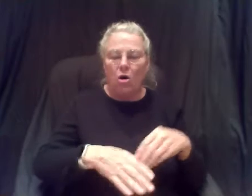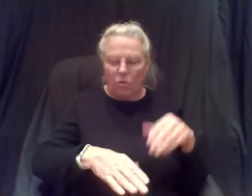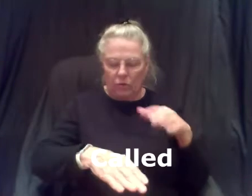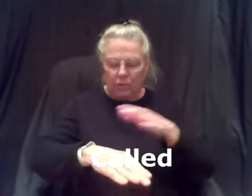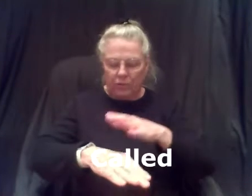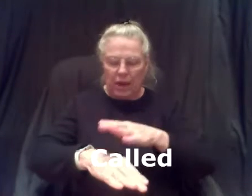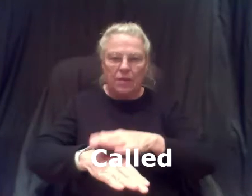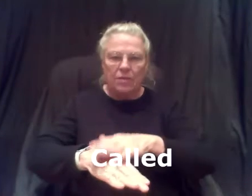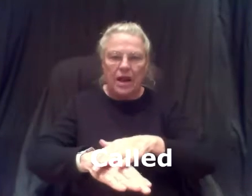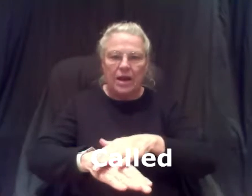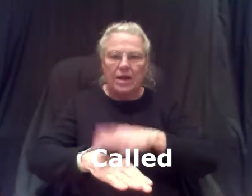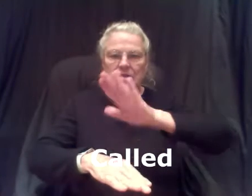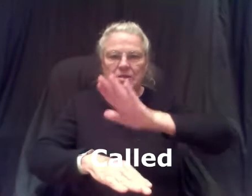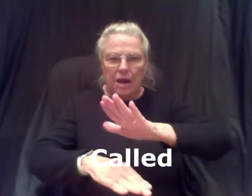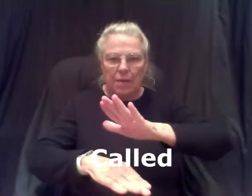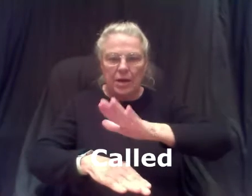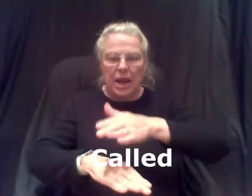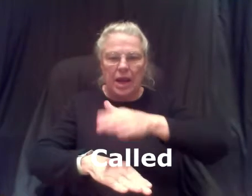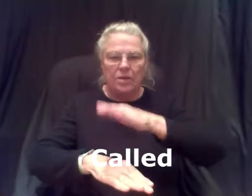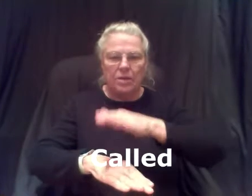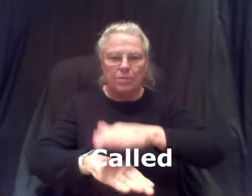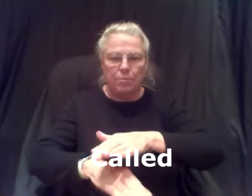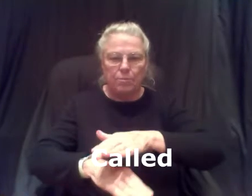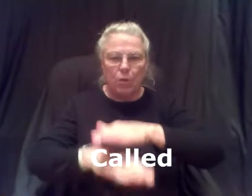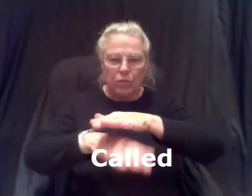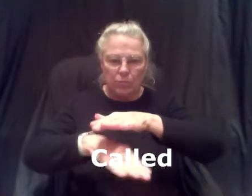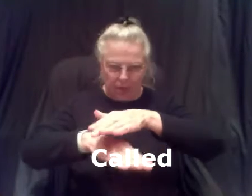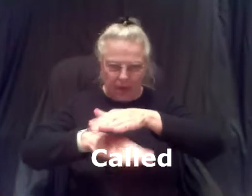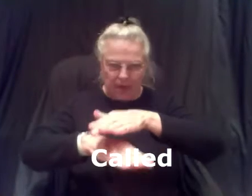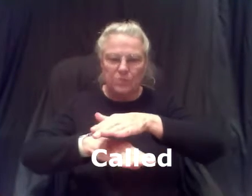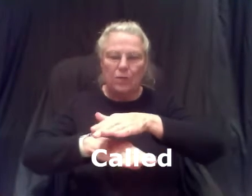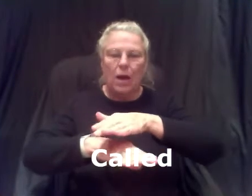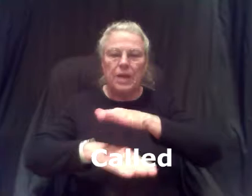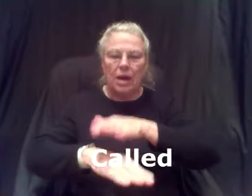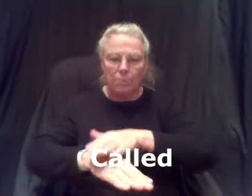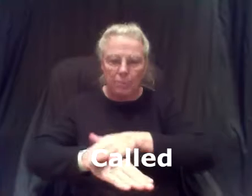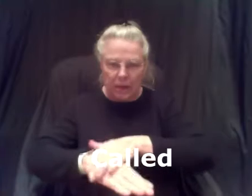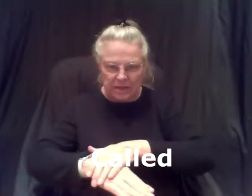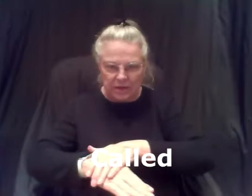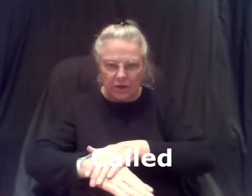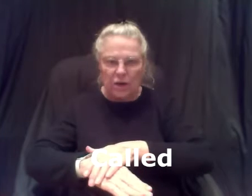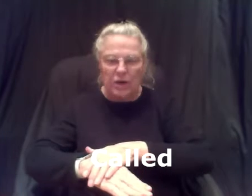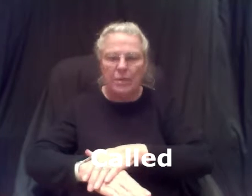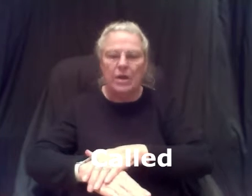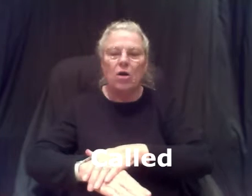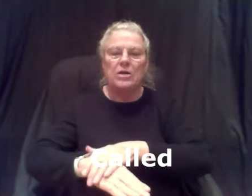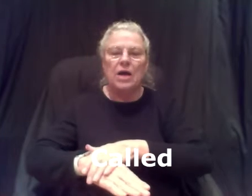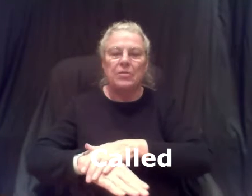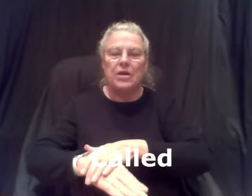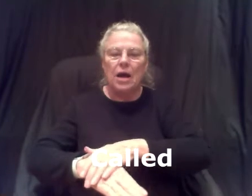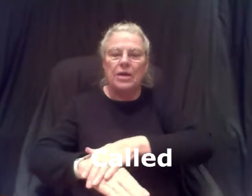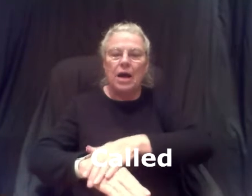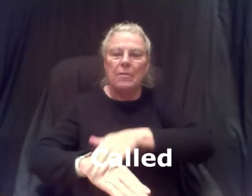Called. That is dominant hand, both hands palm down, place it dominant on top the non-dominant